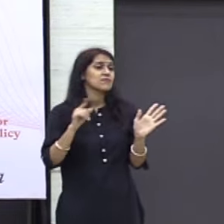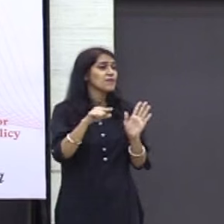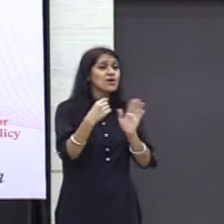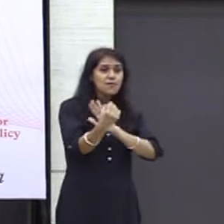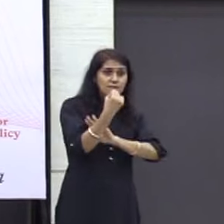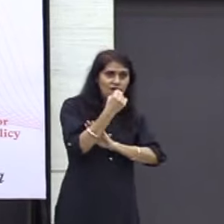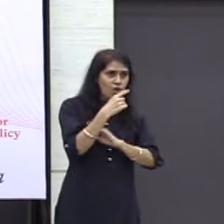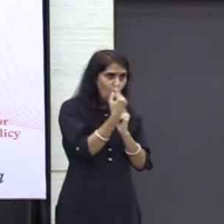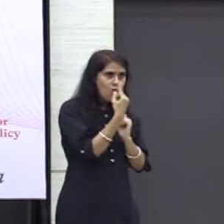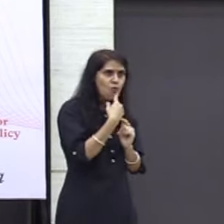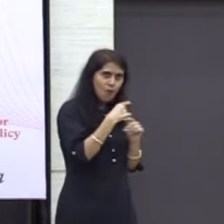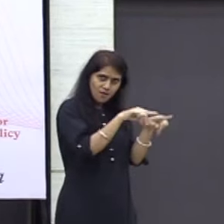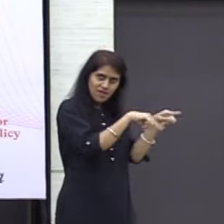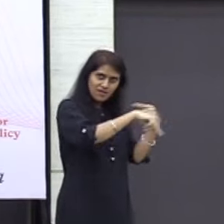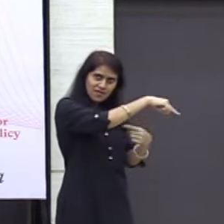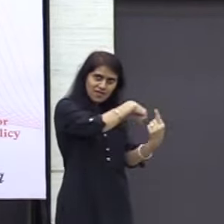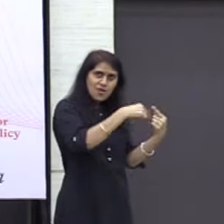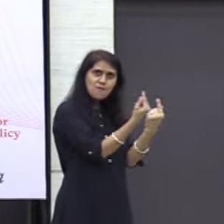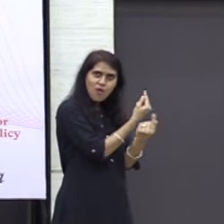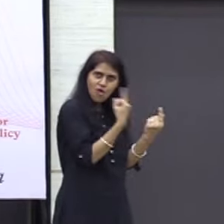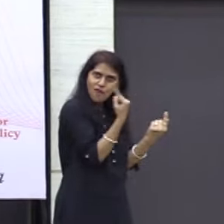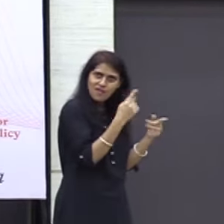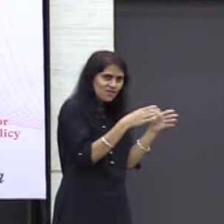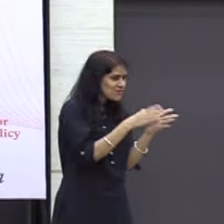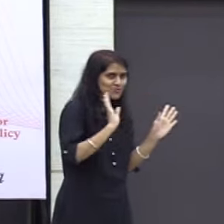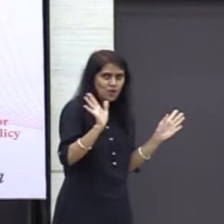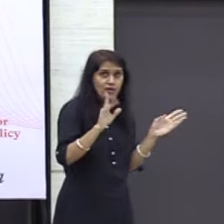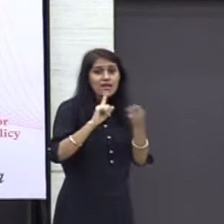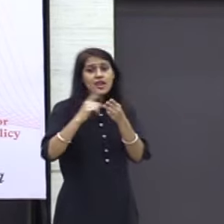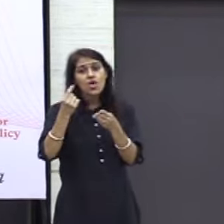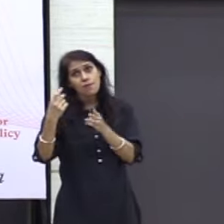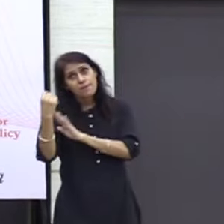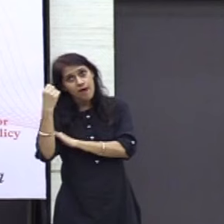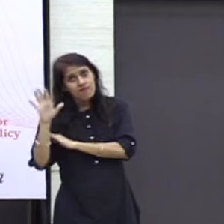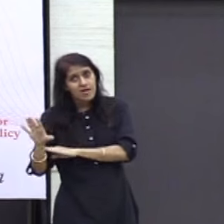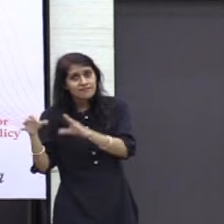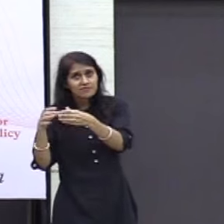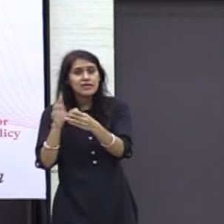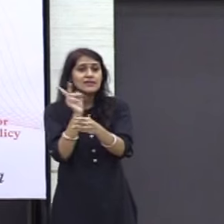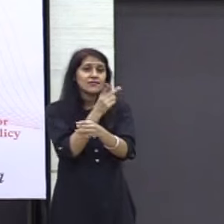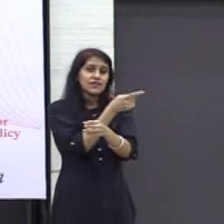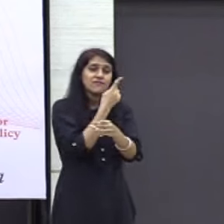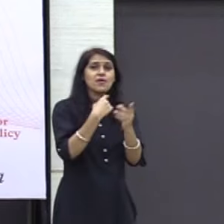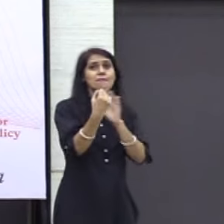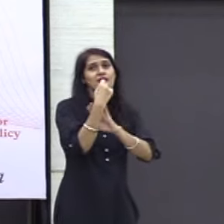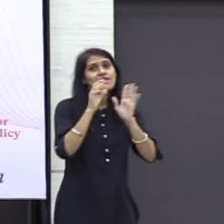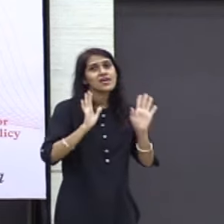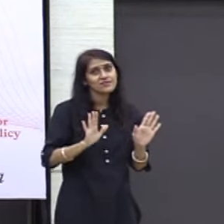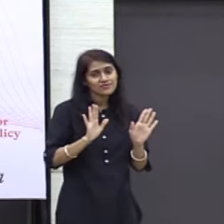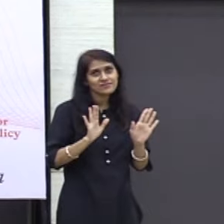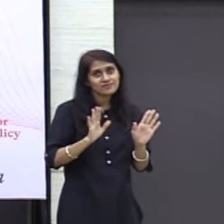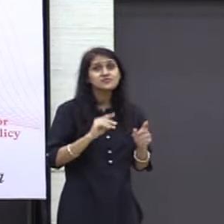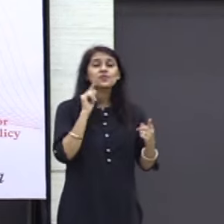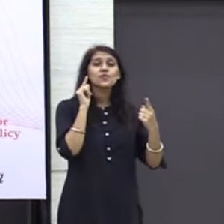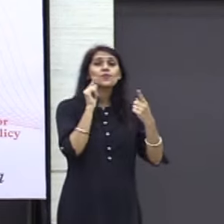only political power. It's all kinds of power. There's economic power. There is all kinds of power. So,